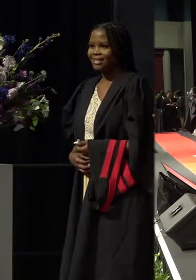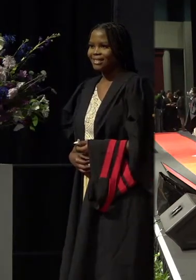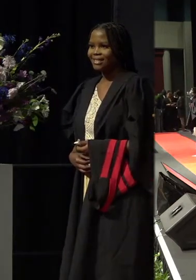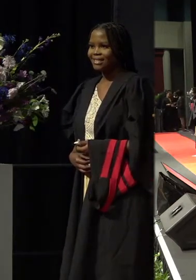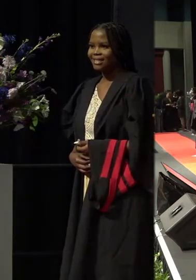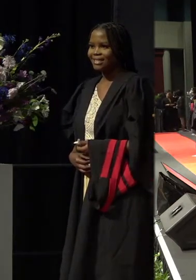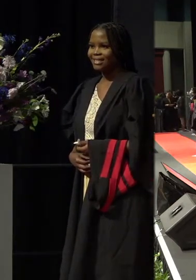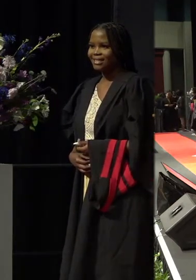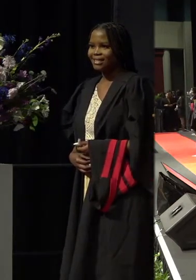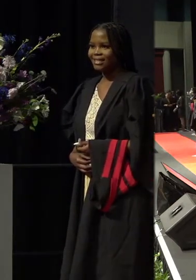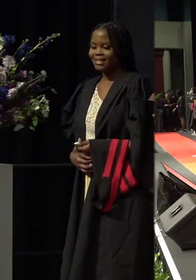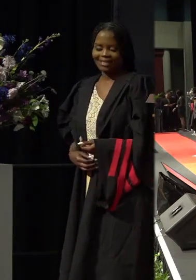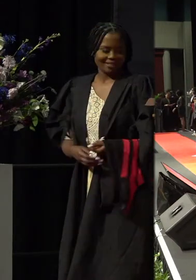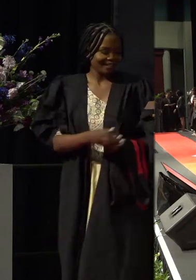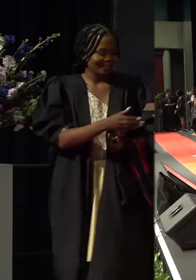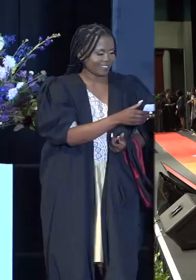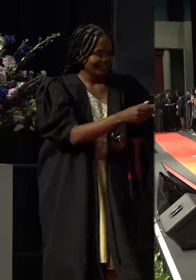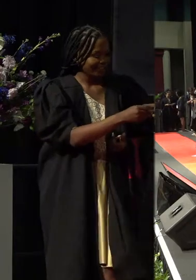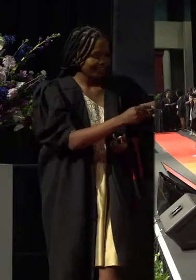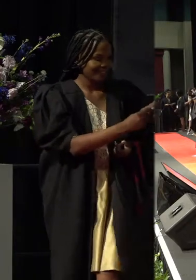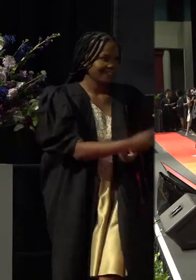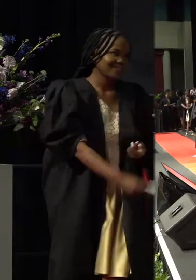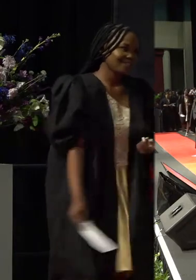Mbali Mthimkhulu.